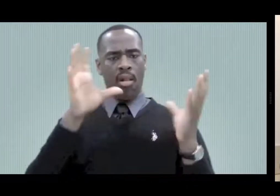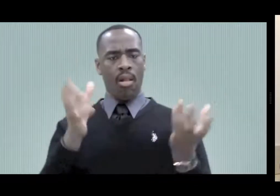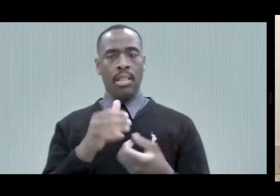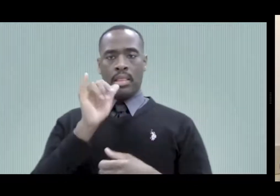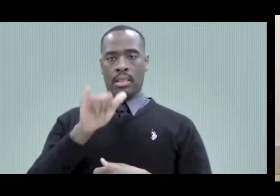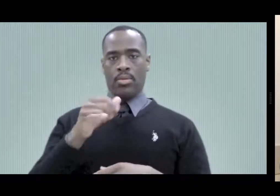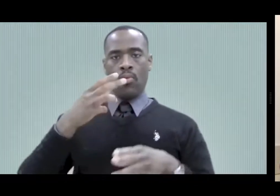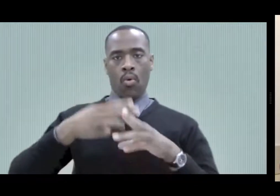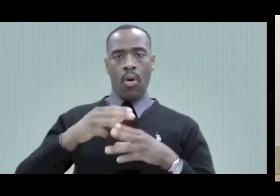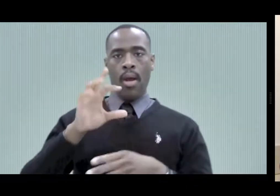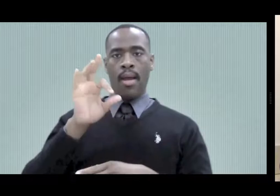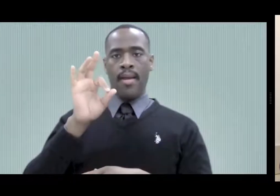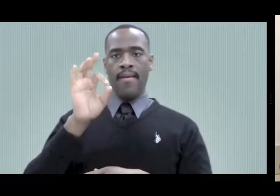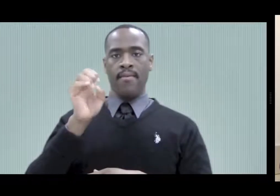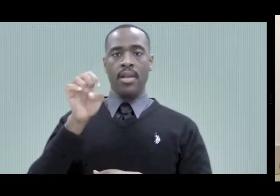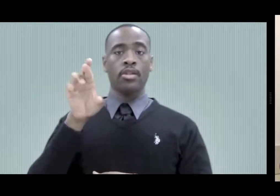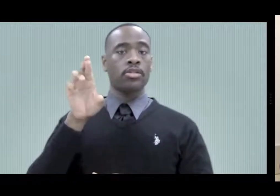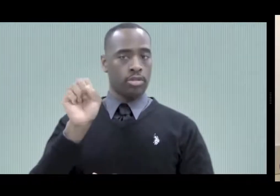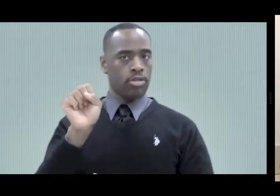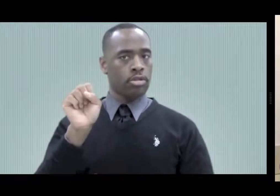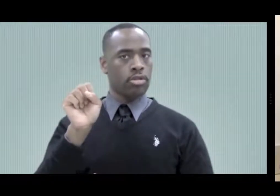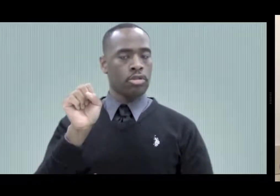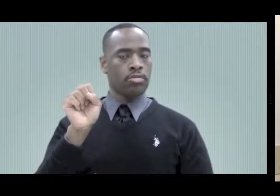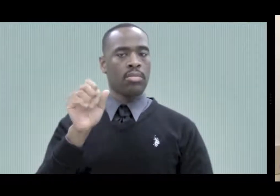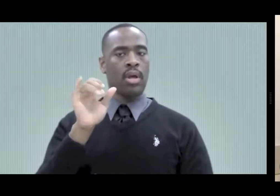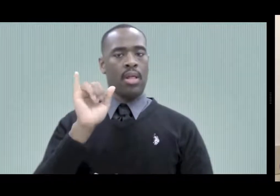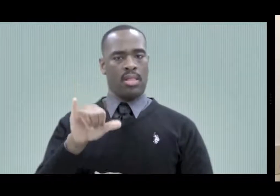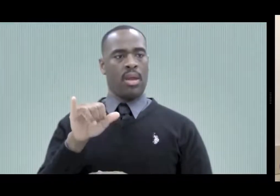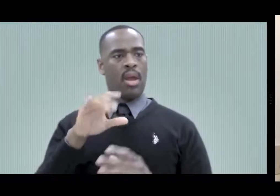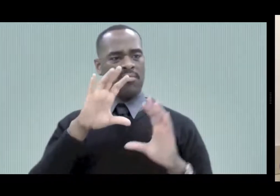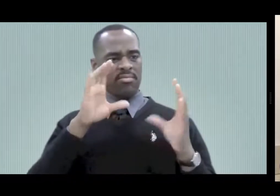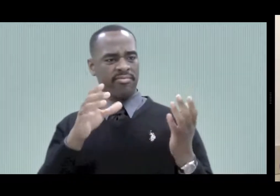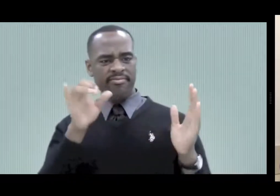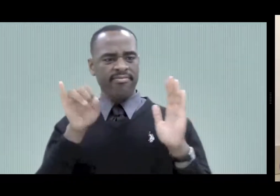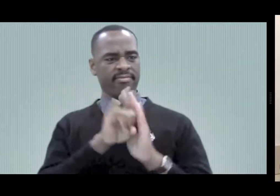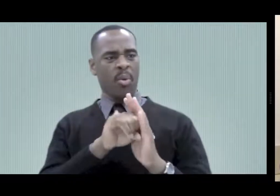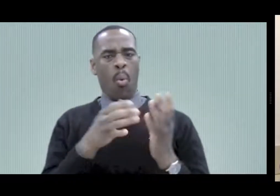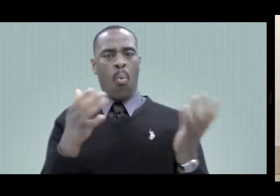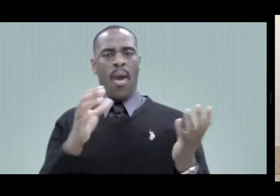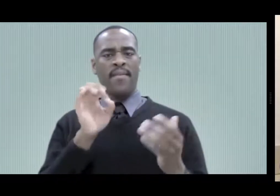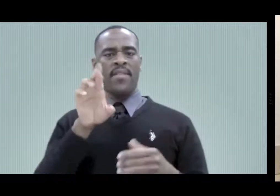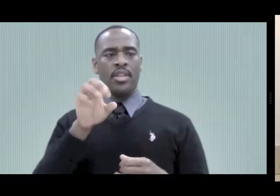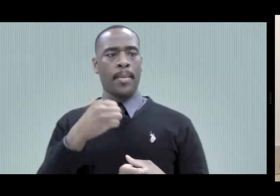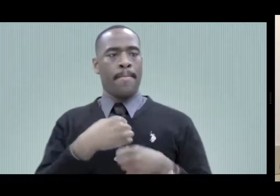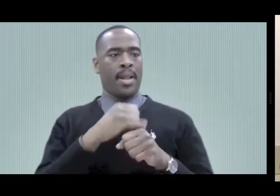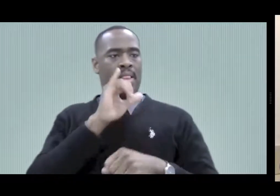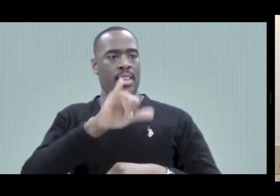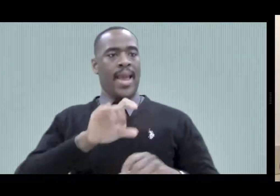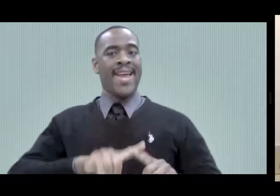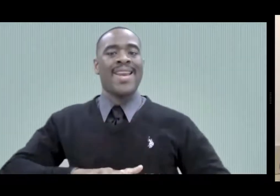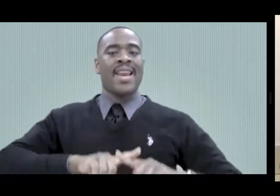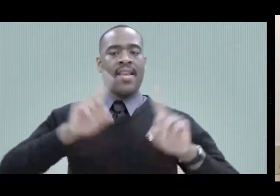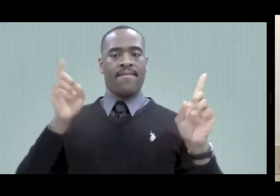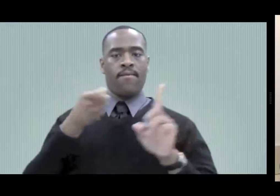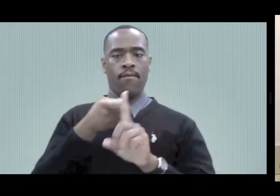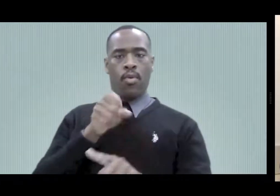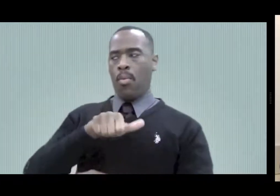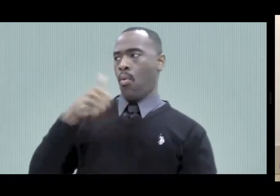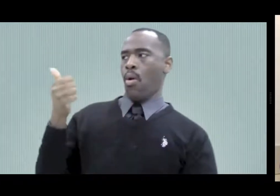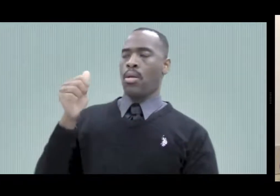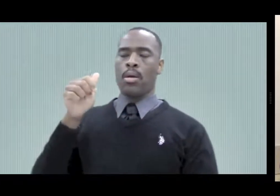So different things like signing space, location of the sign, movement.